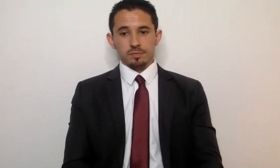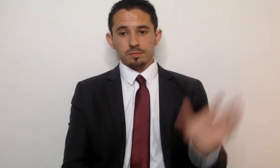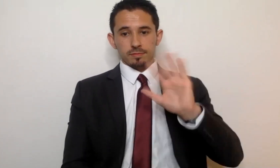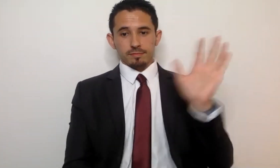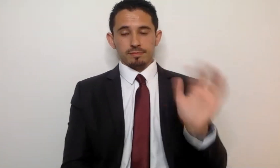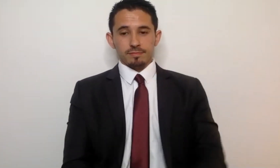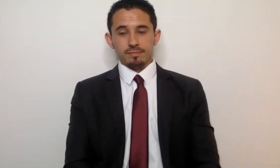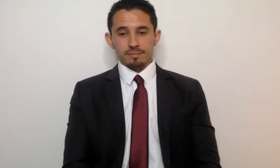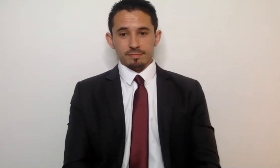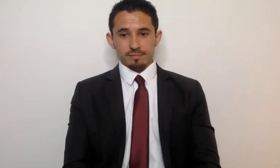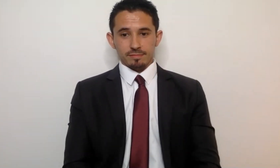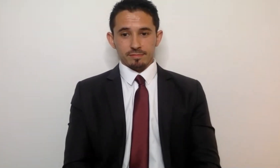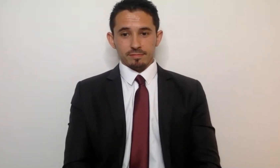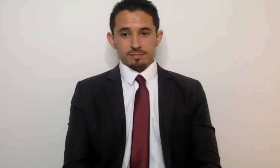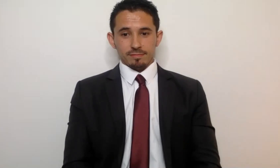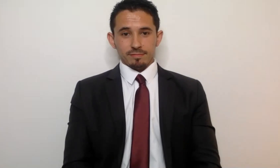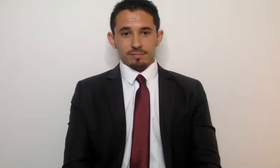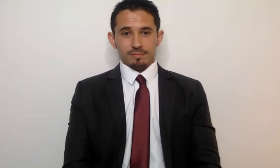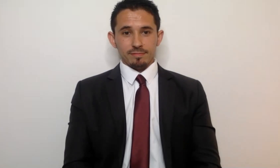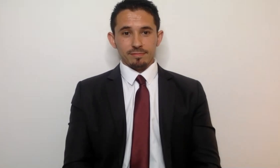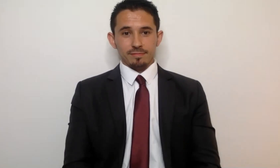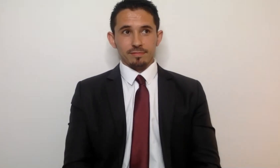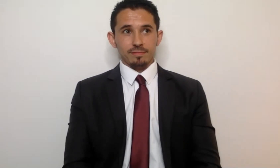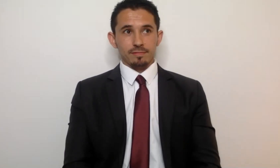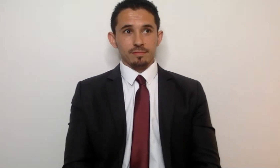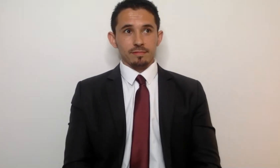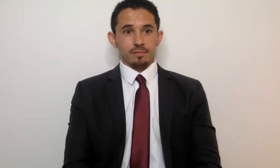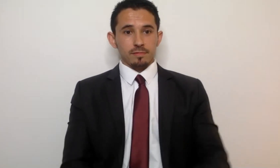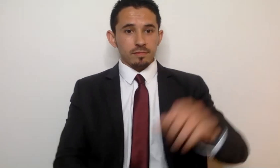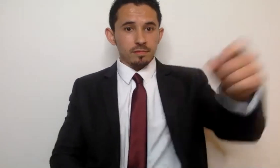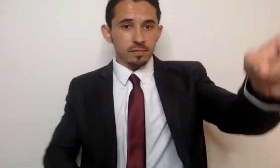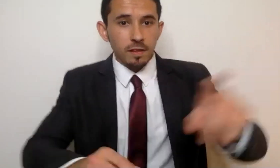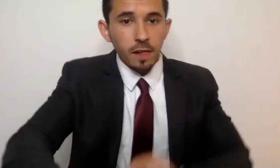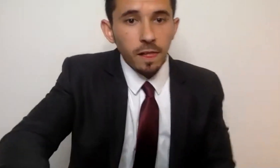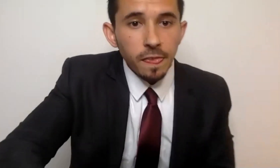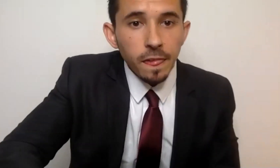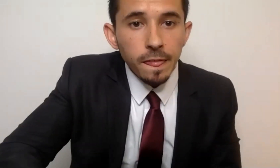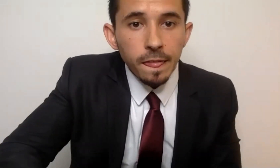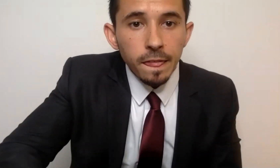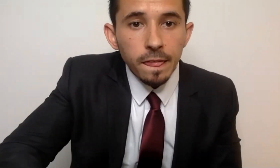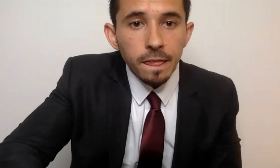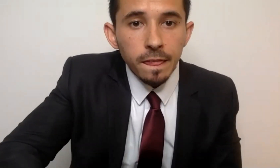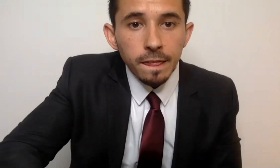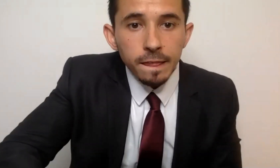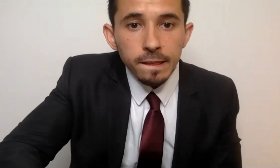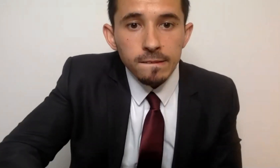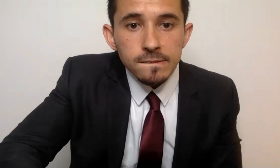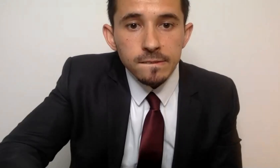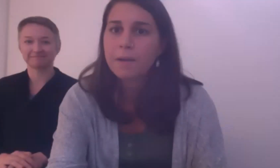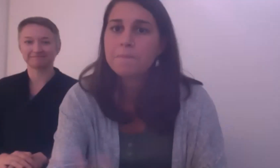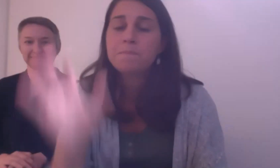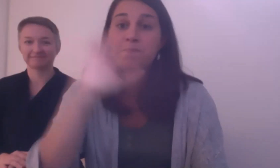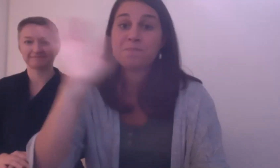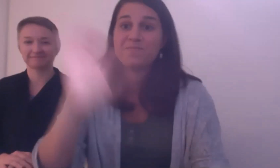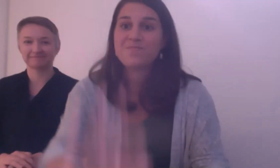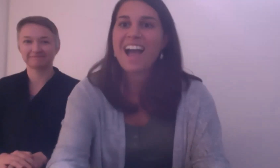enjoyed. One moment, please. If everybody wouldn't mind just turning on your video. If you're comfortable turning on the video, we